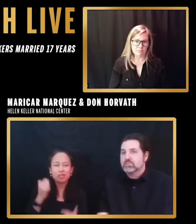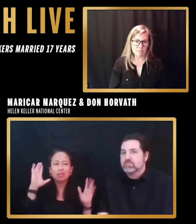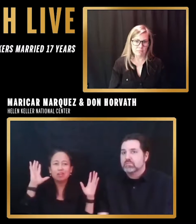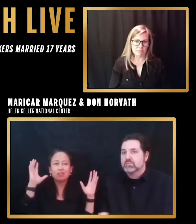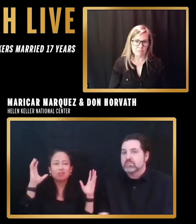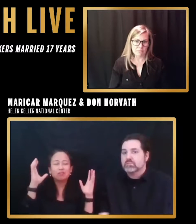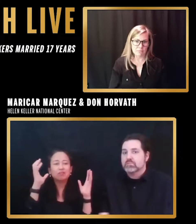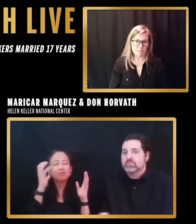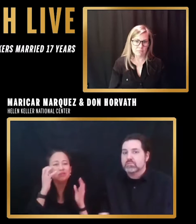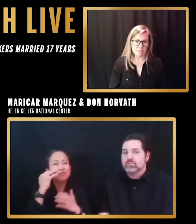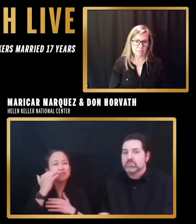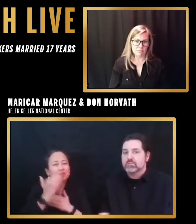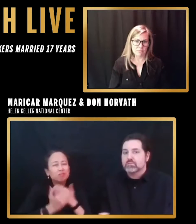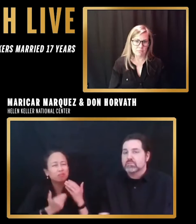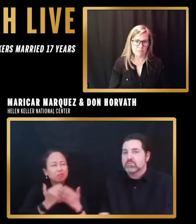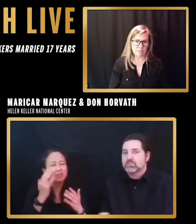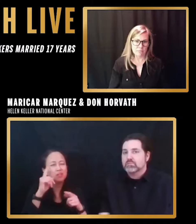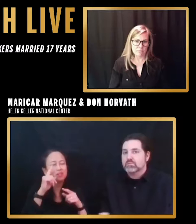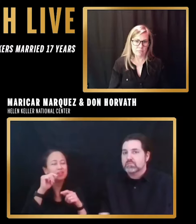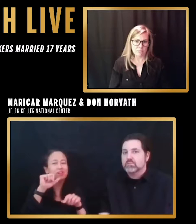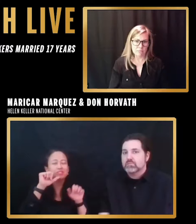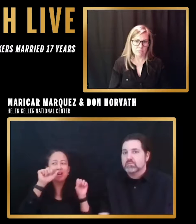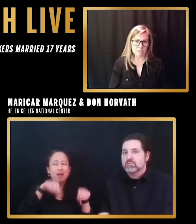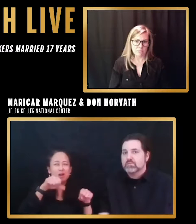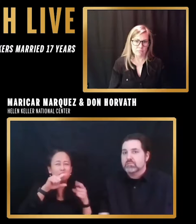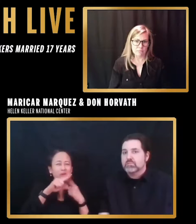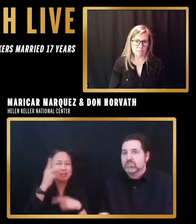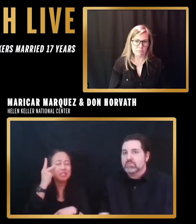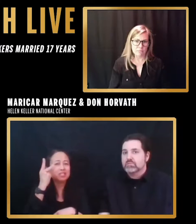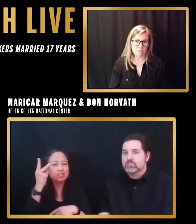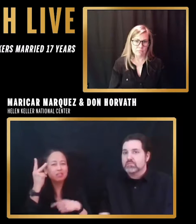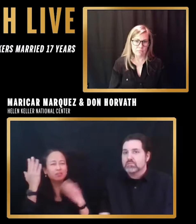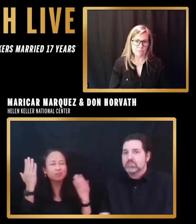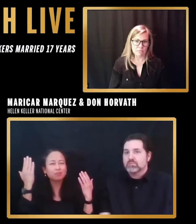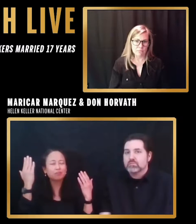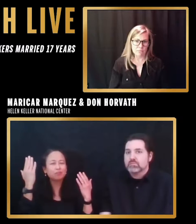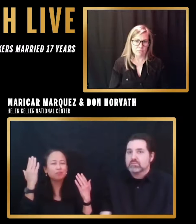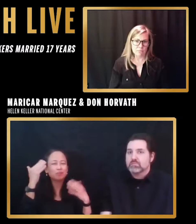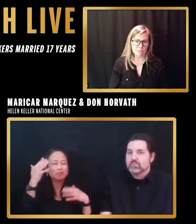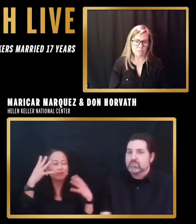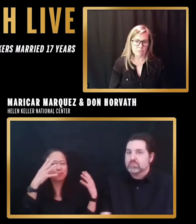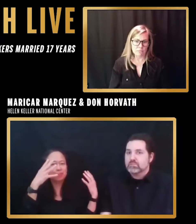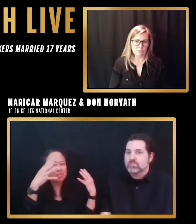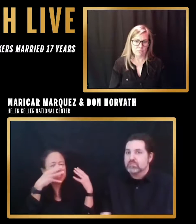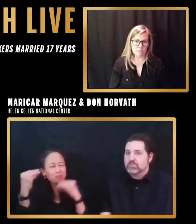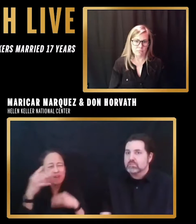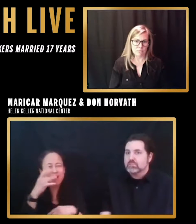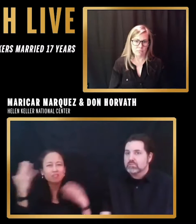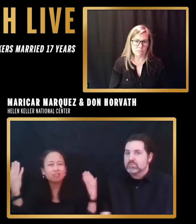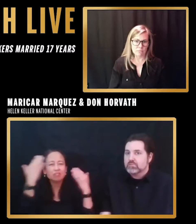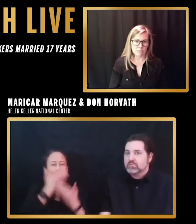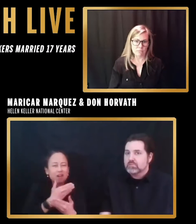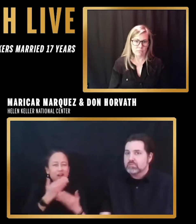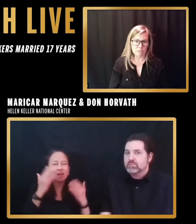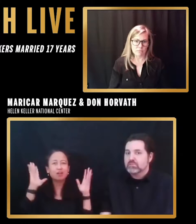So with the retinitis pigmentosa component of Usher syndrome, I have progressive vision loss.